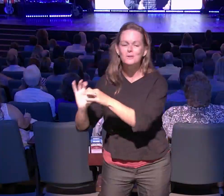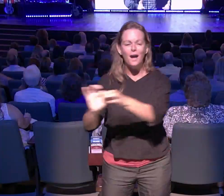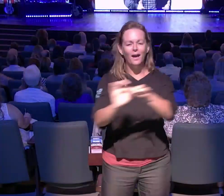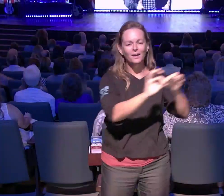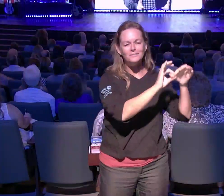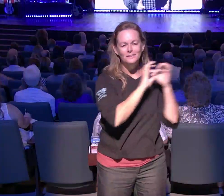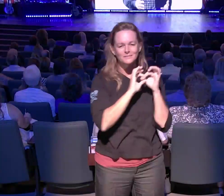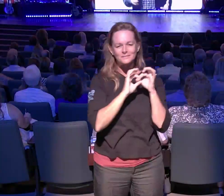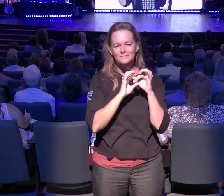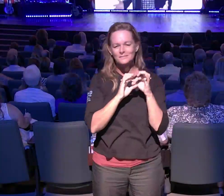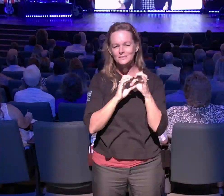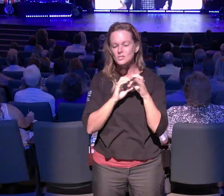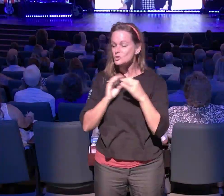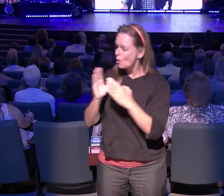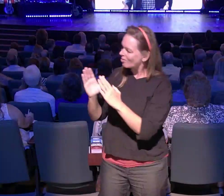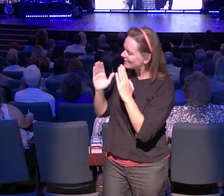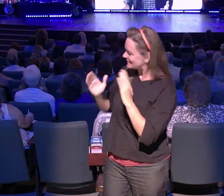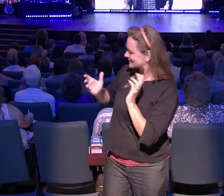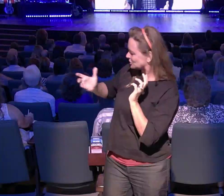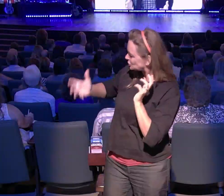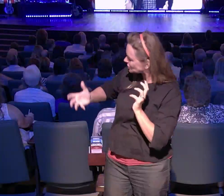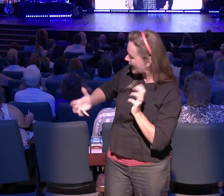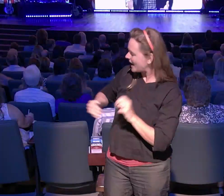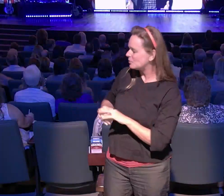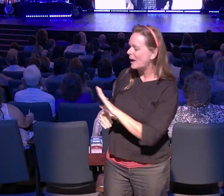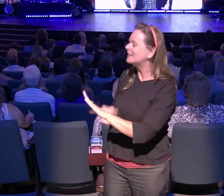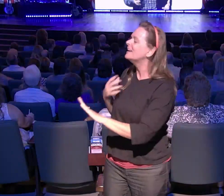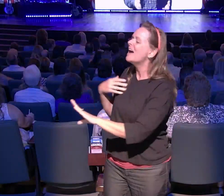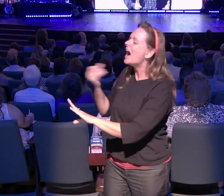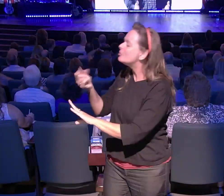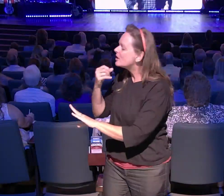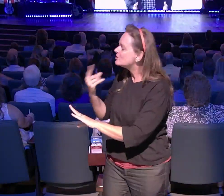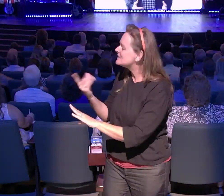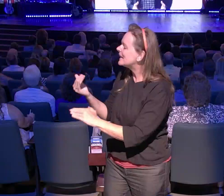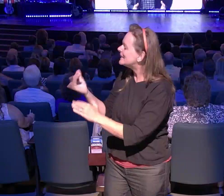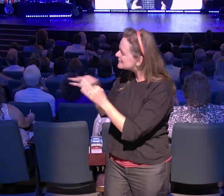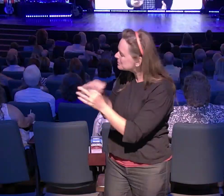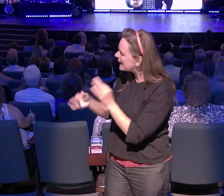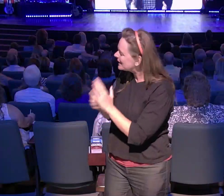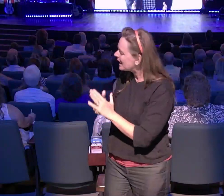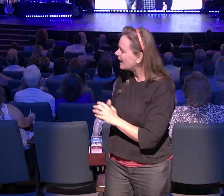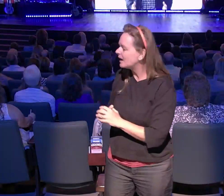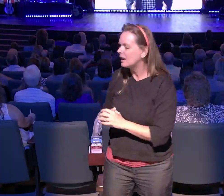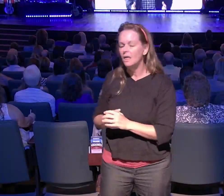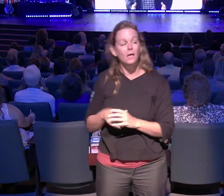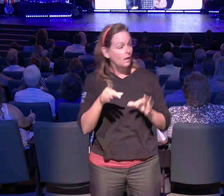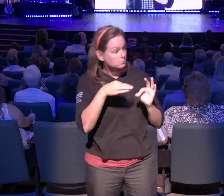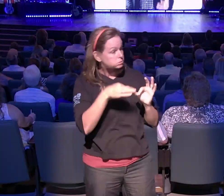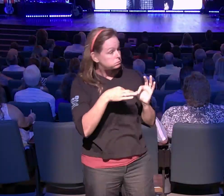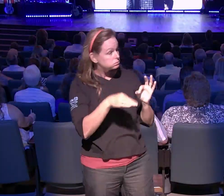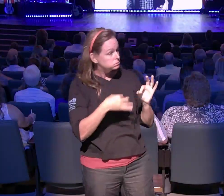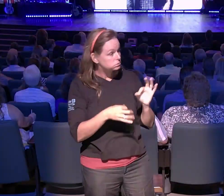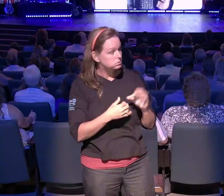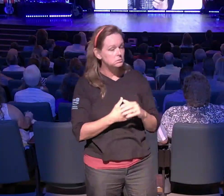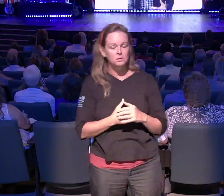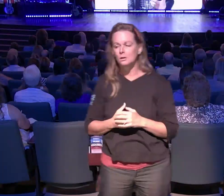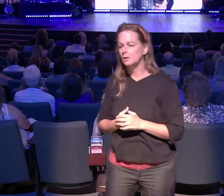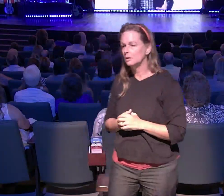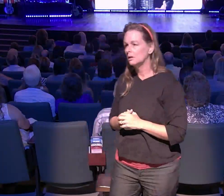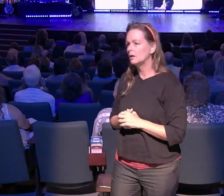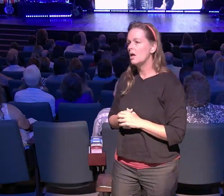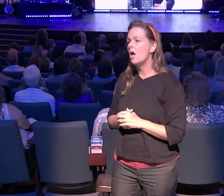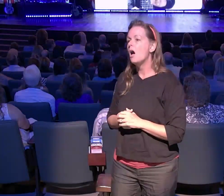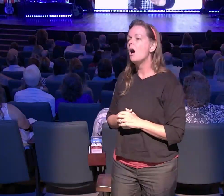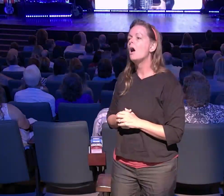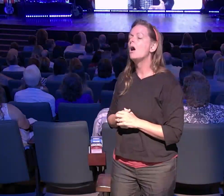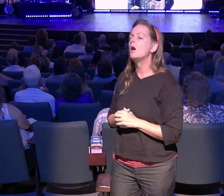ask questions, to listen to the other person, and to let them know that you value them as a brother or a sister. Listen, I guarantee if you take the time